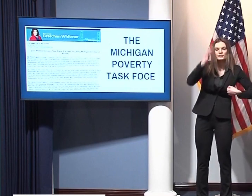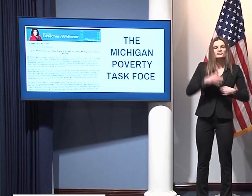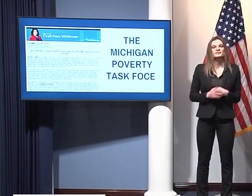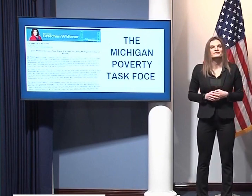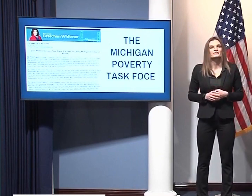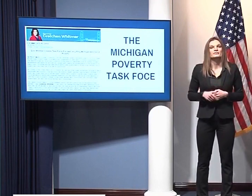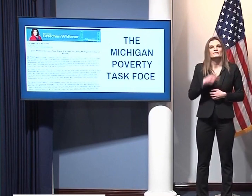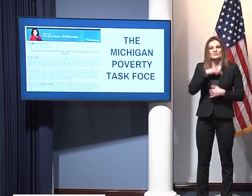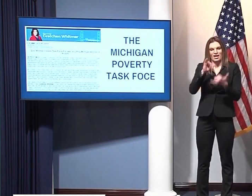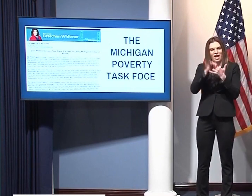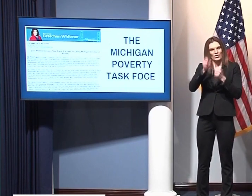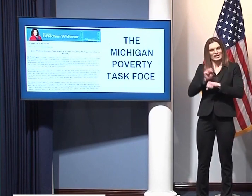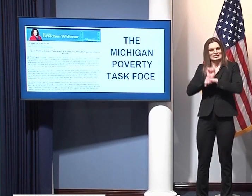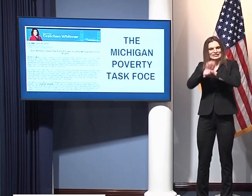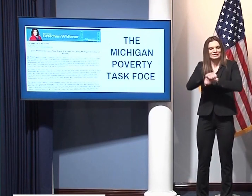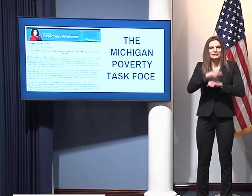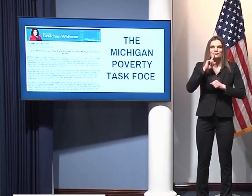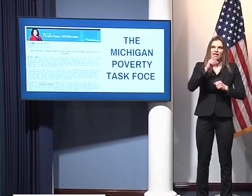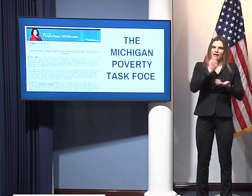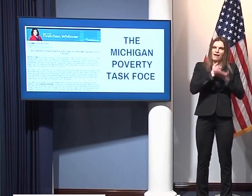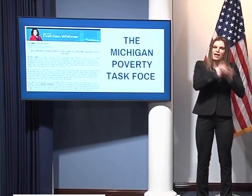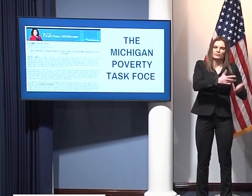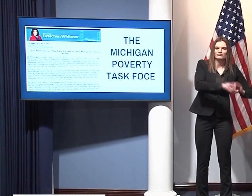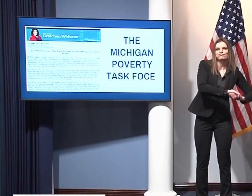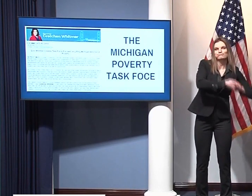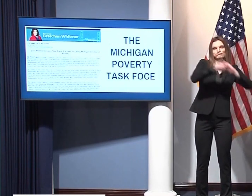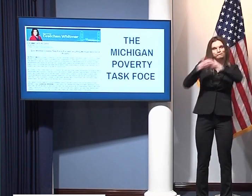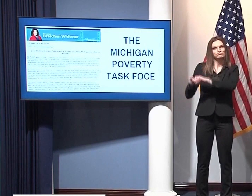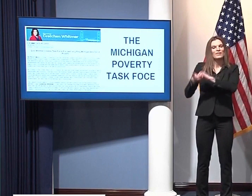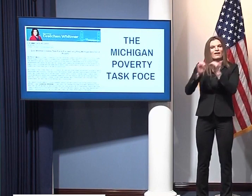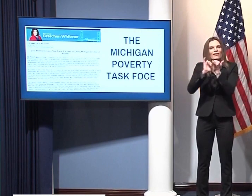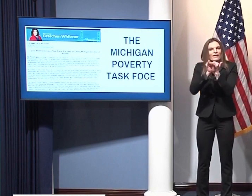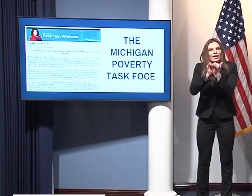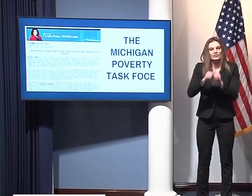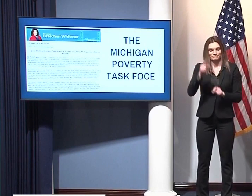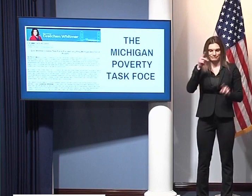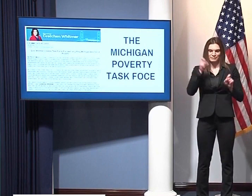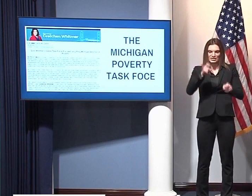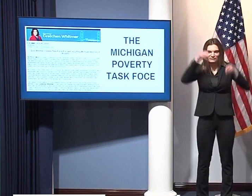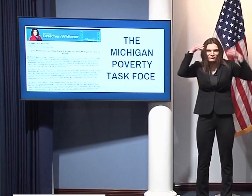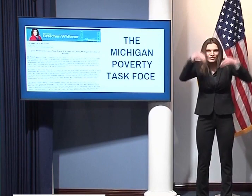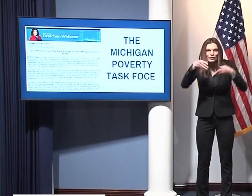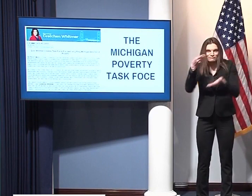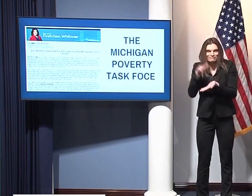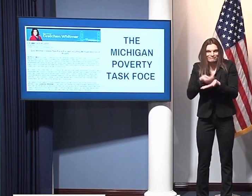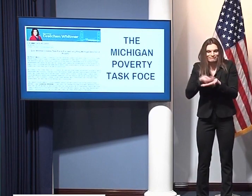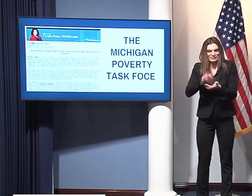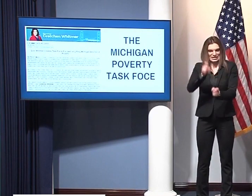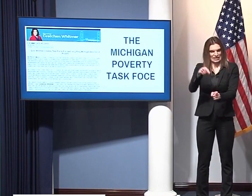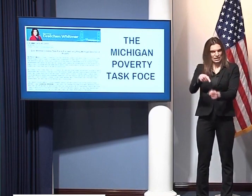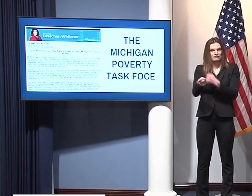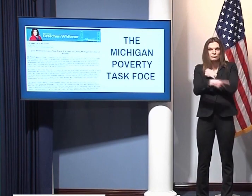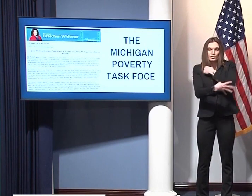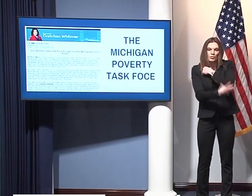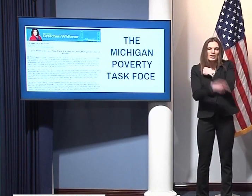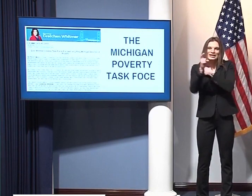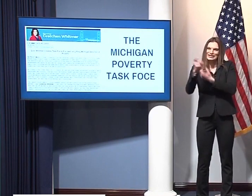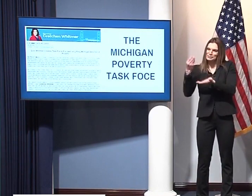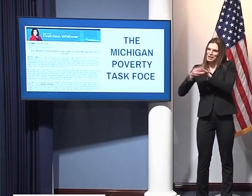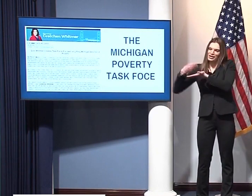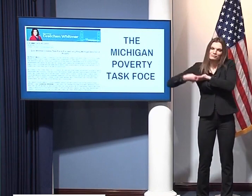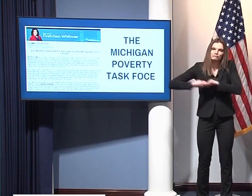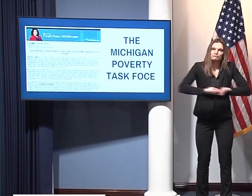must get a grasp on the state of poverty in Michigan. After I finish up here, you will hear more from the